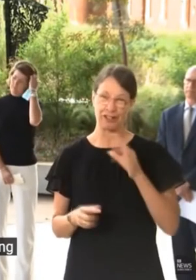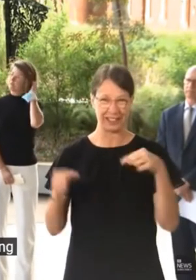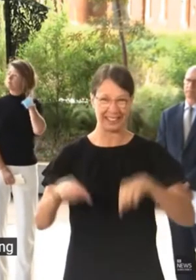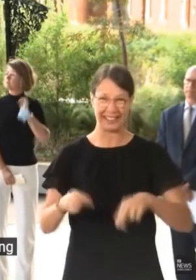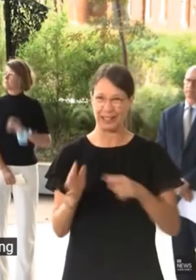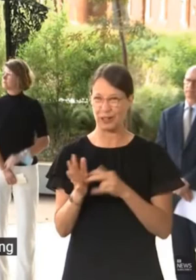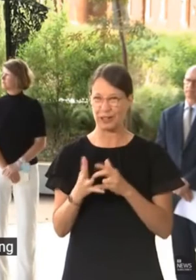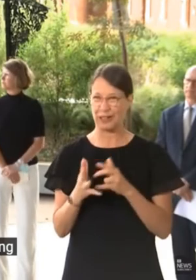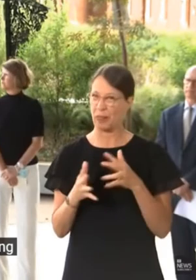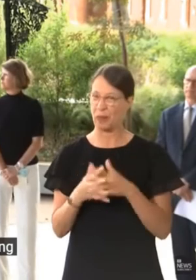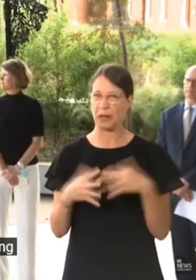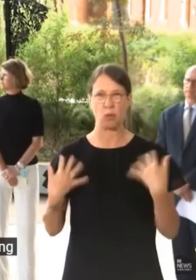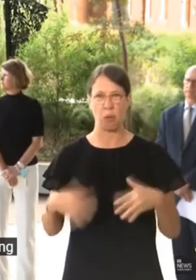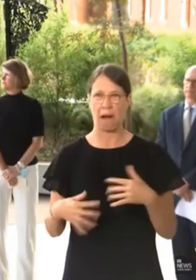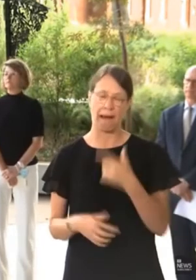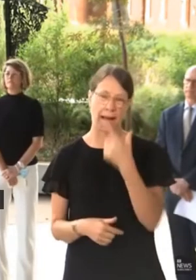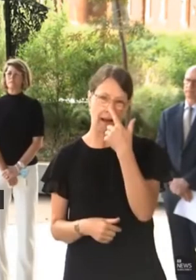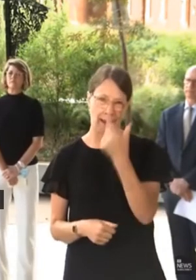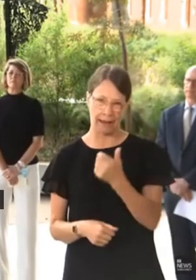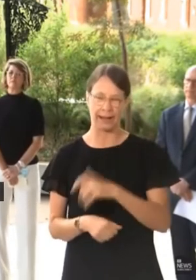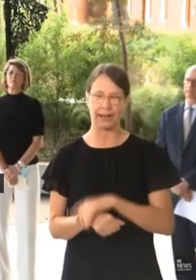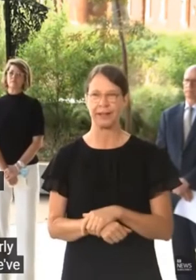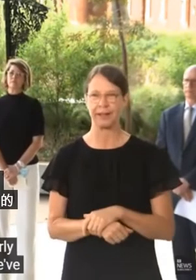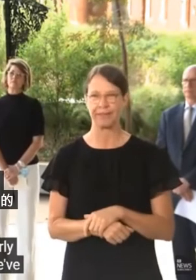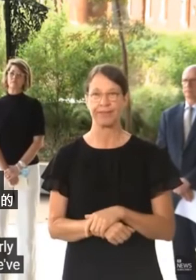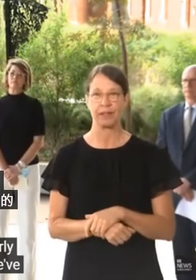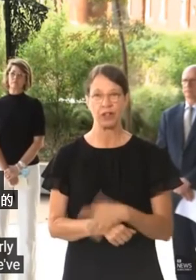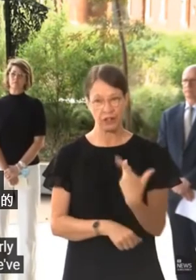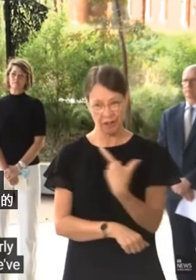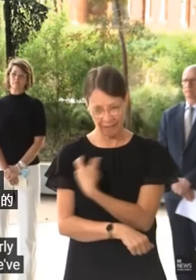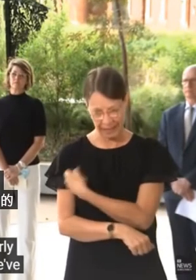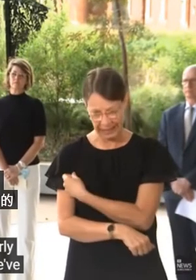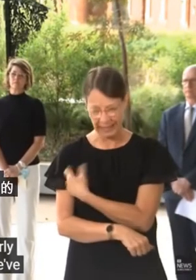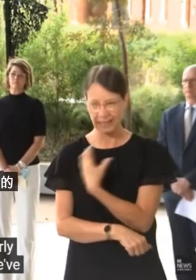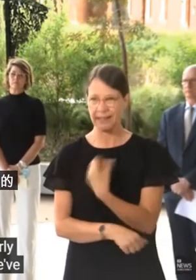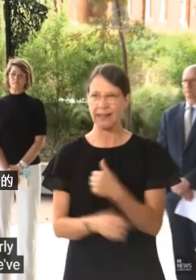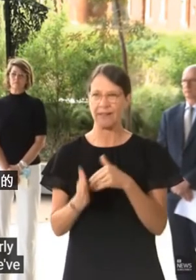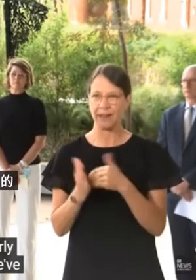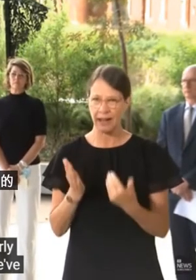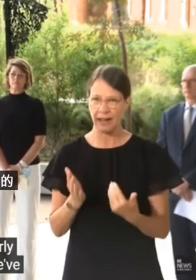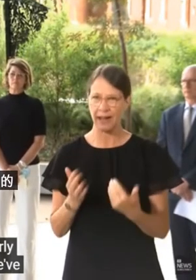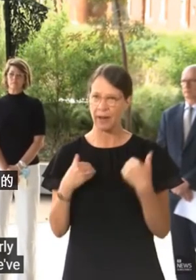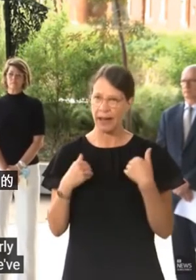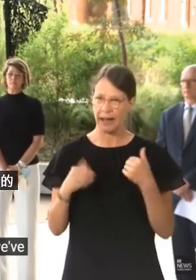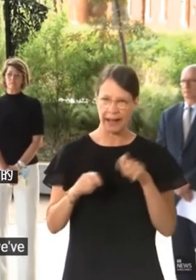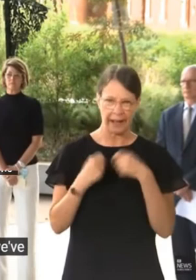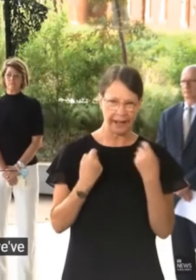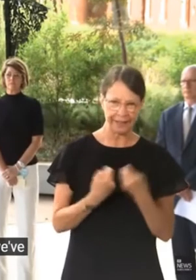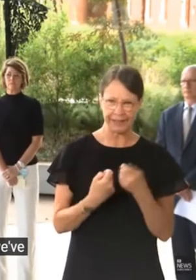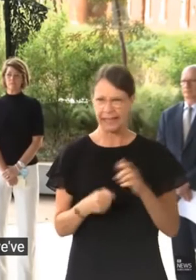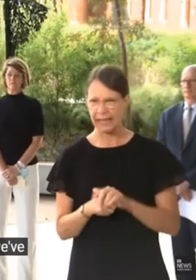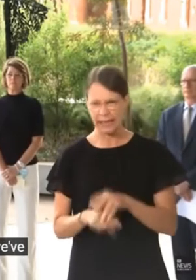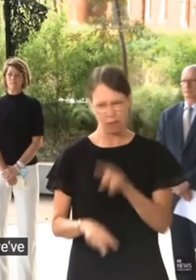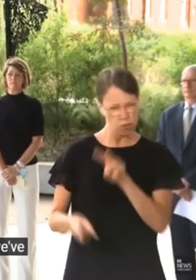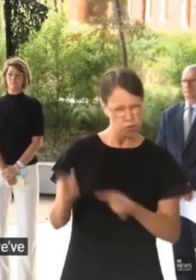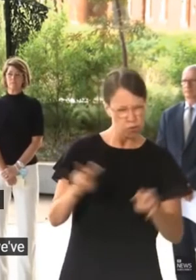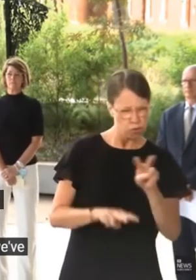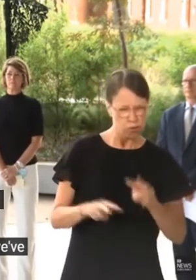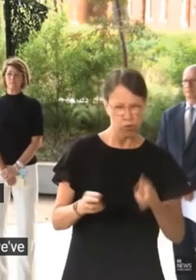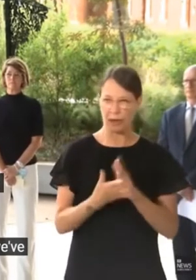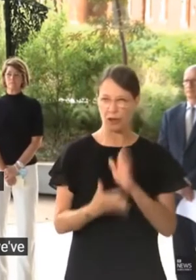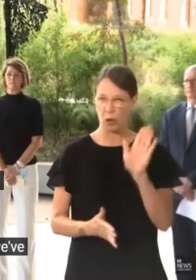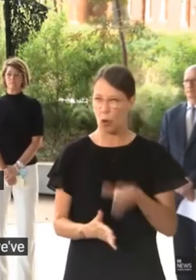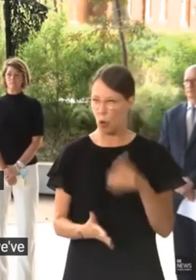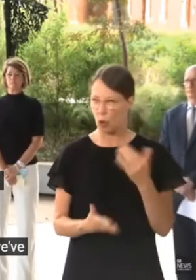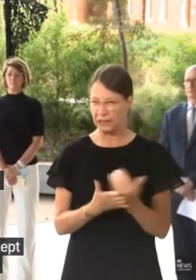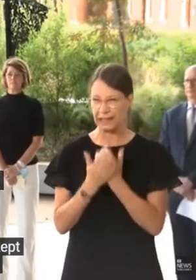Wales. We've had the vaccines developed, we've had an incredible health team at our front line who've kept us all as safe as we could